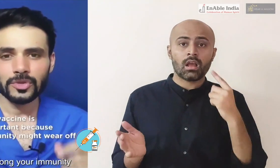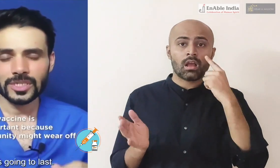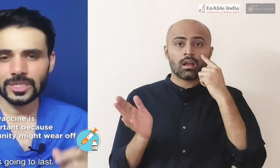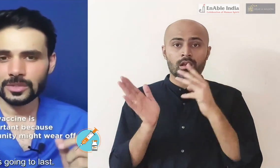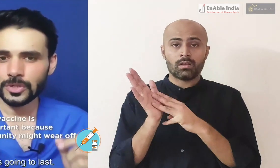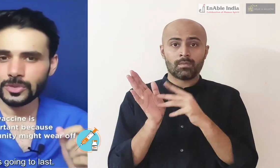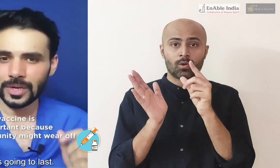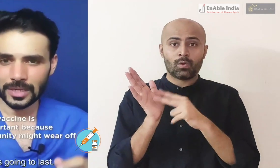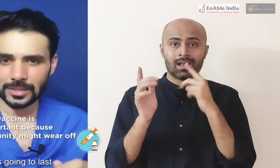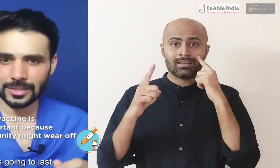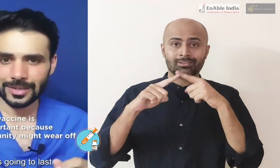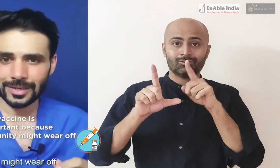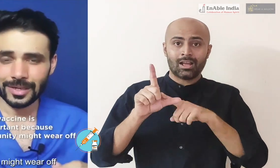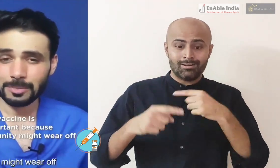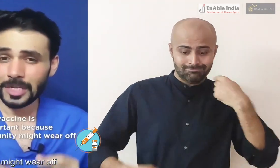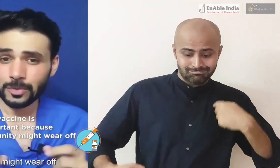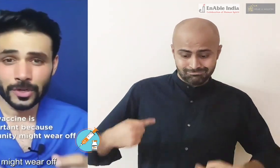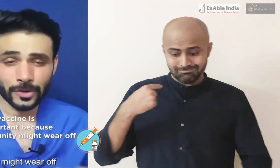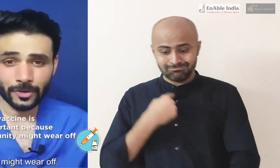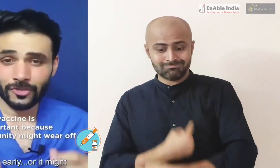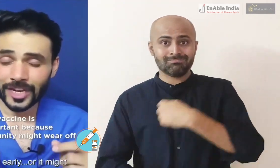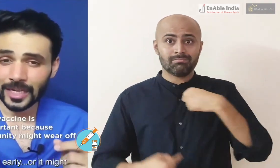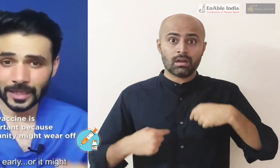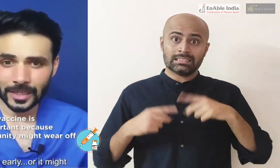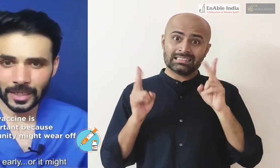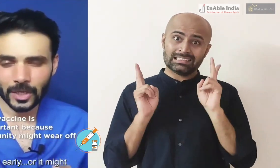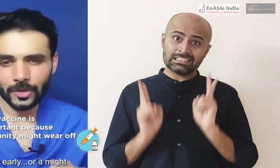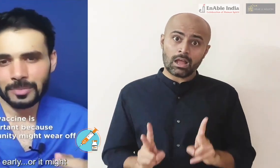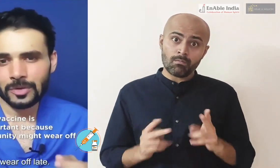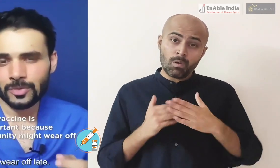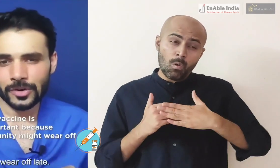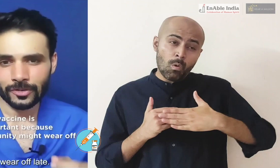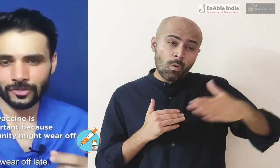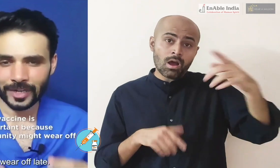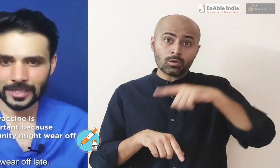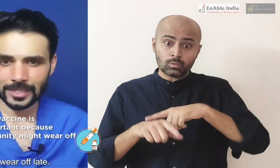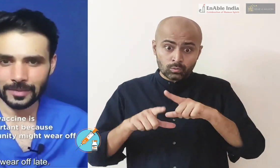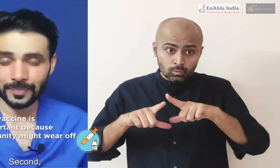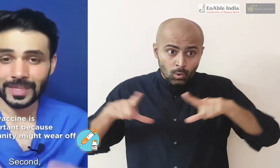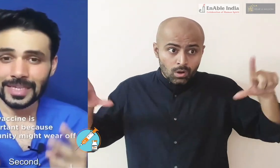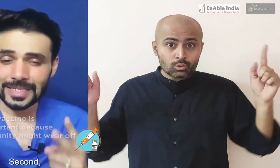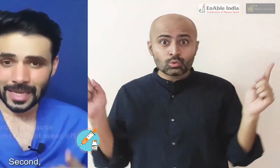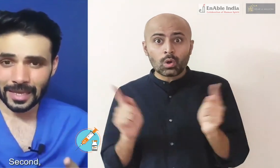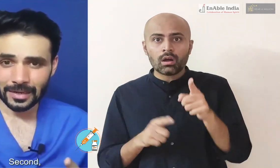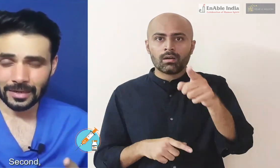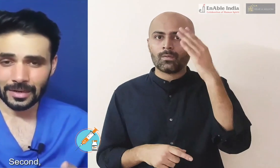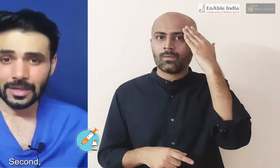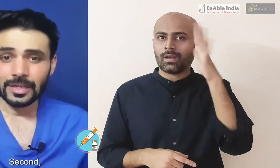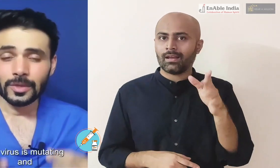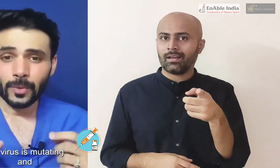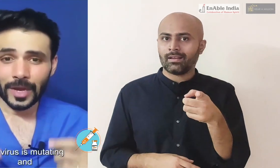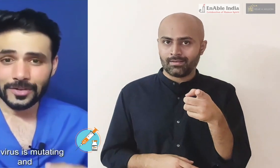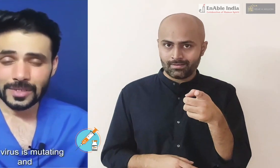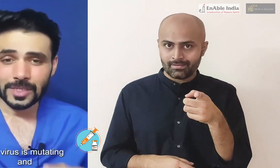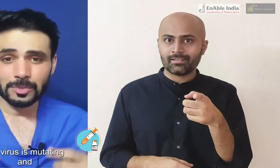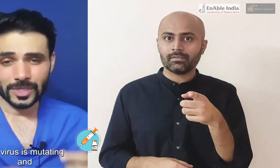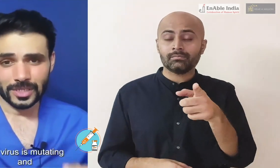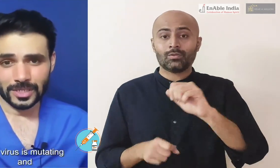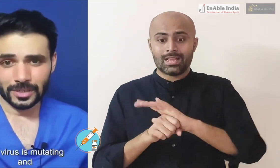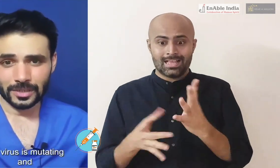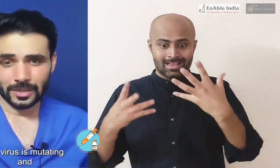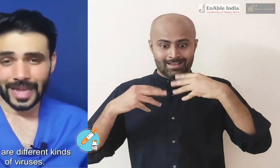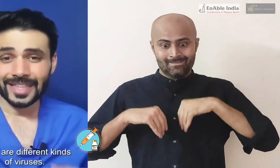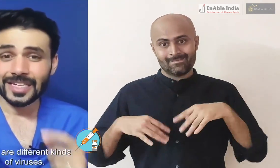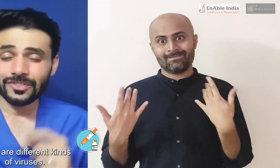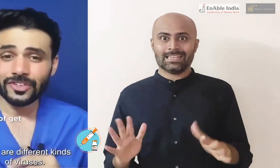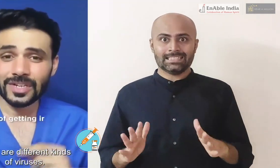long your immunity is going to last. It might wear off very early or it might wear off late. Second, the virus is